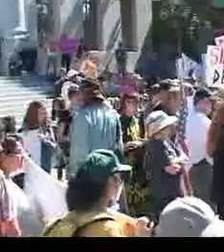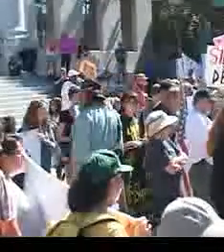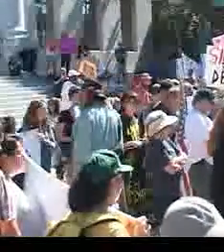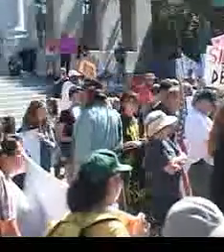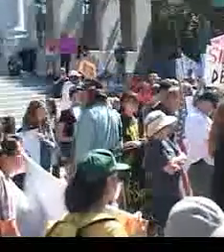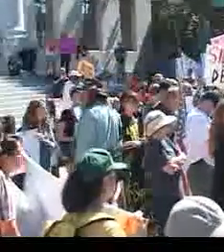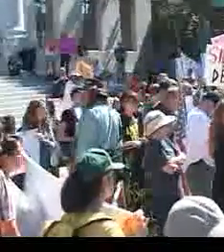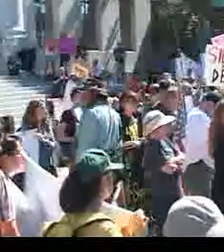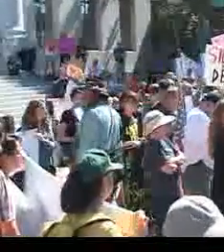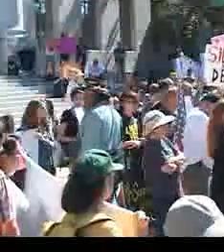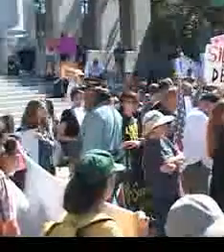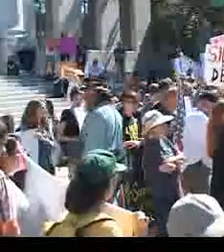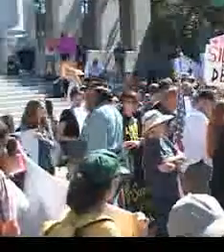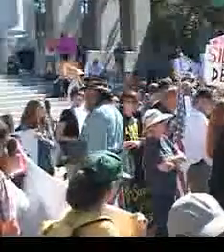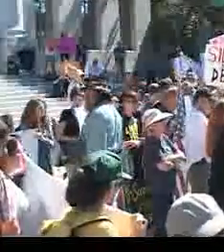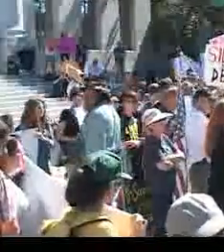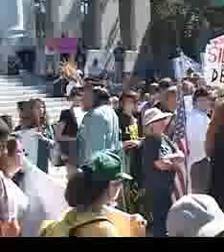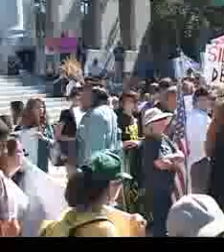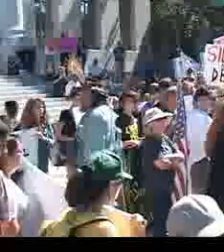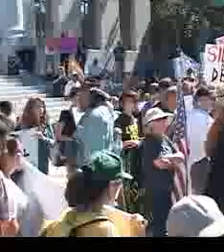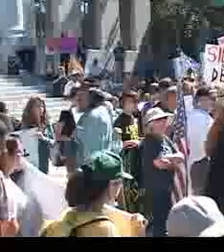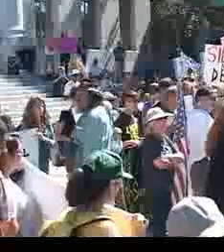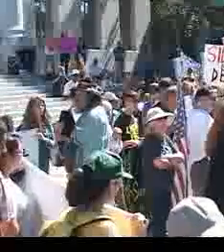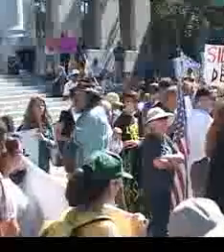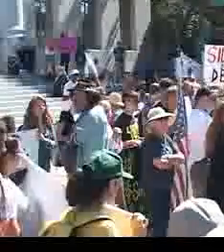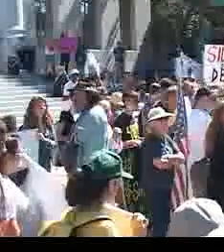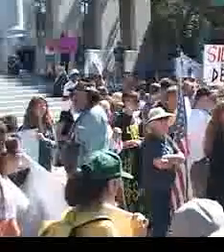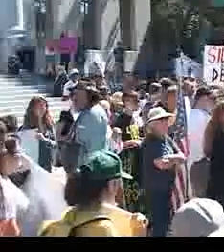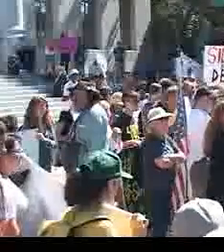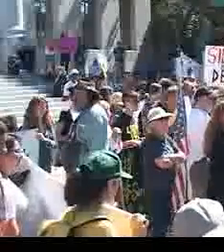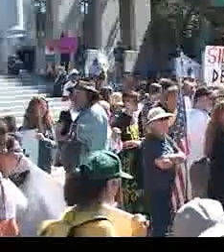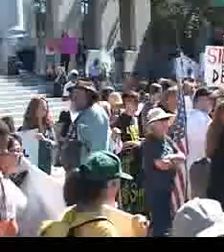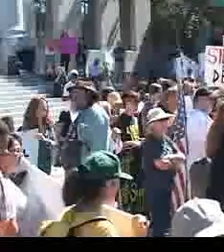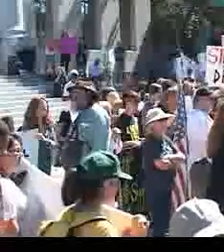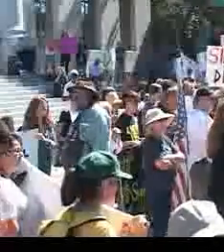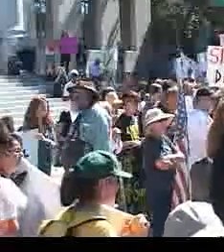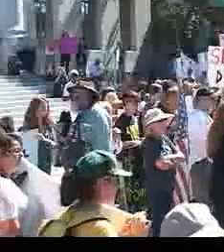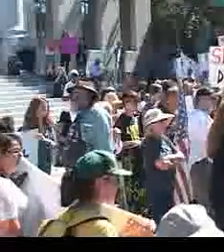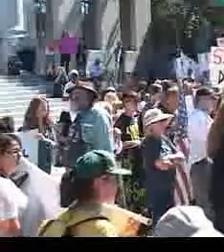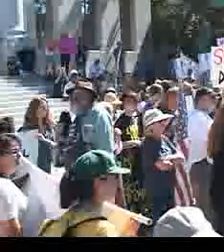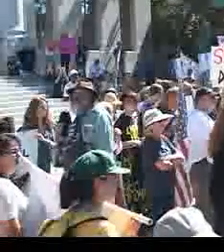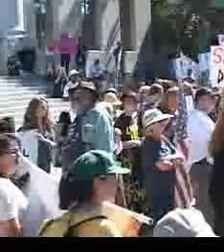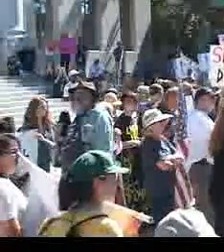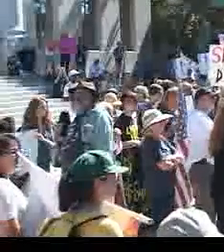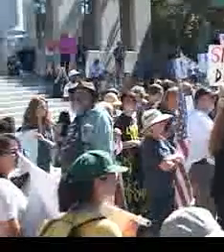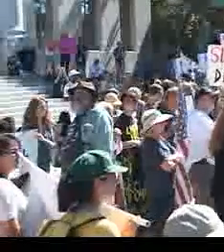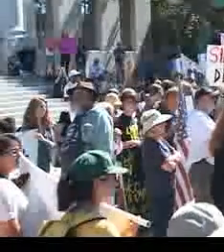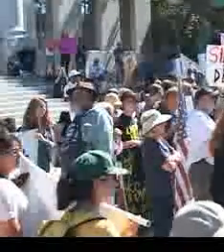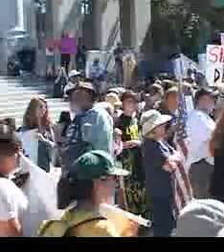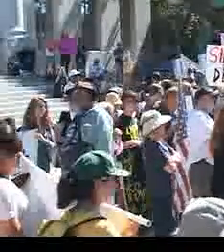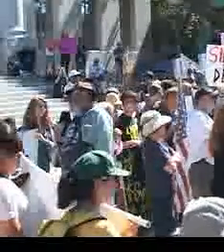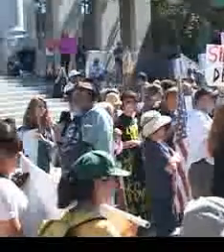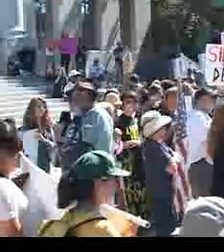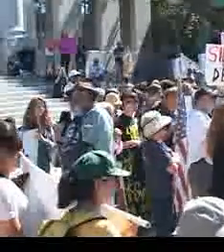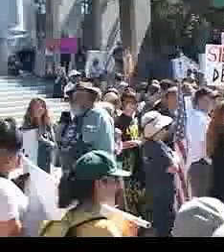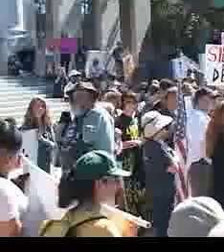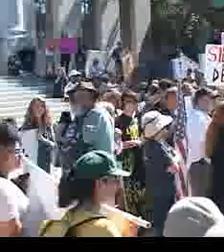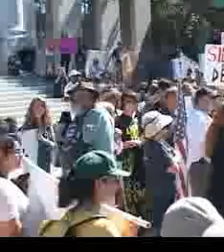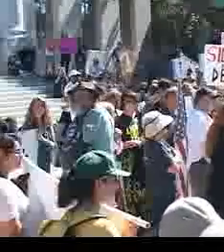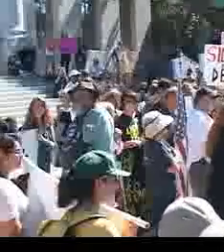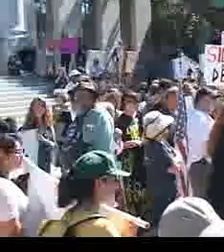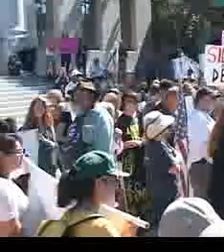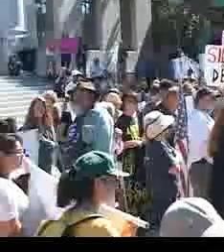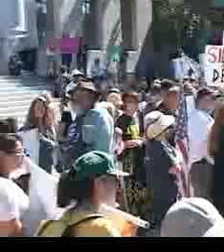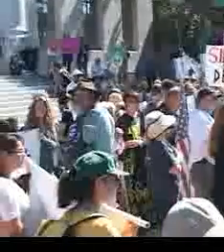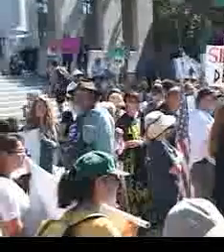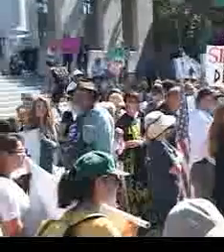We were told the following. If President Kerr actually tried to get something more liberal out of the regents in his telephone conversation, why